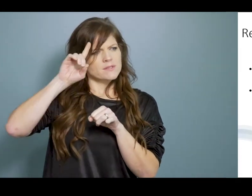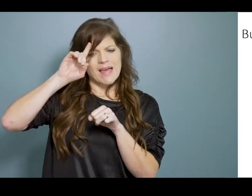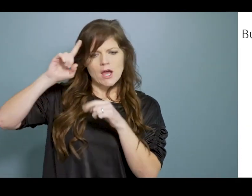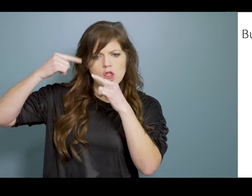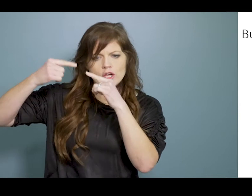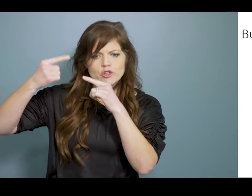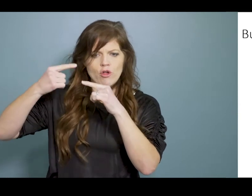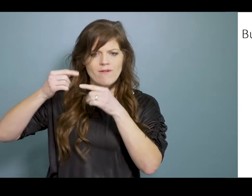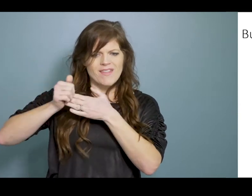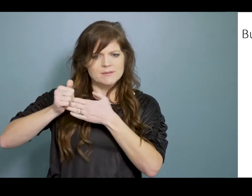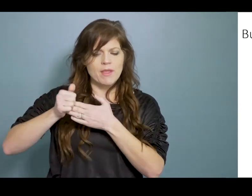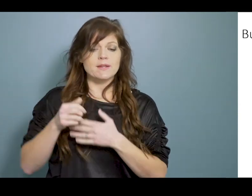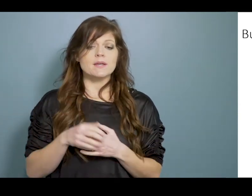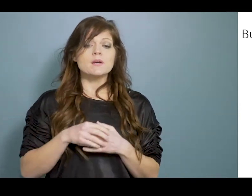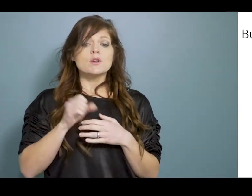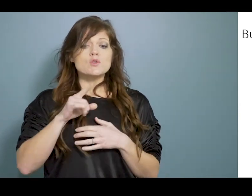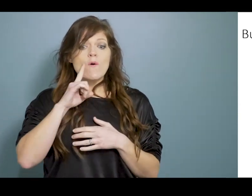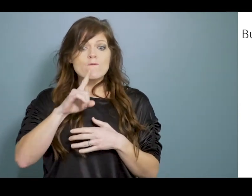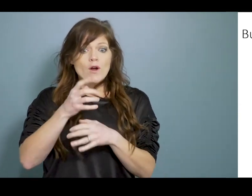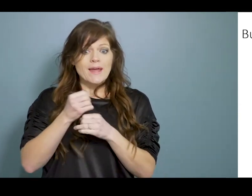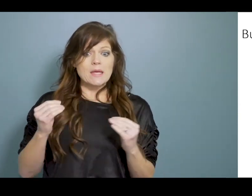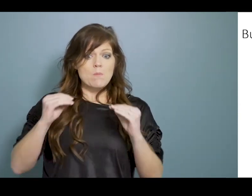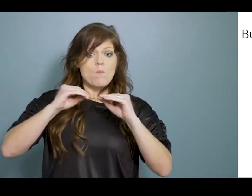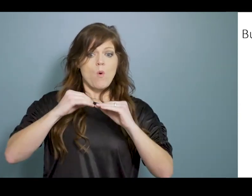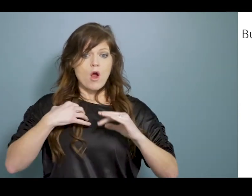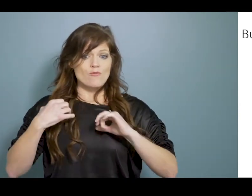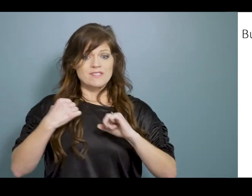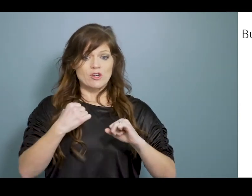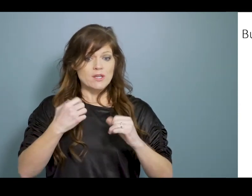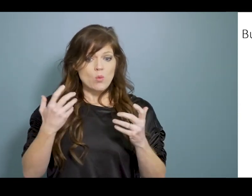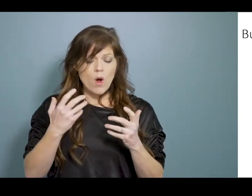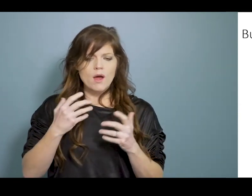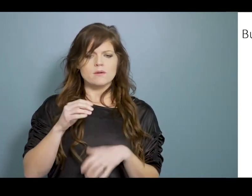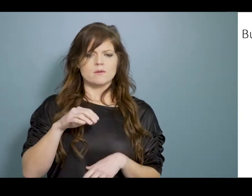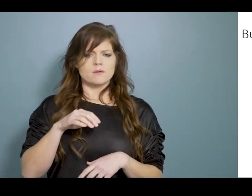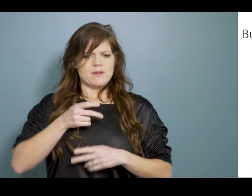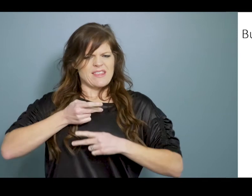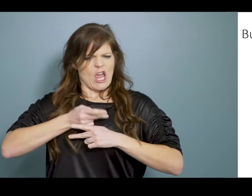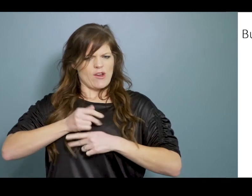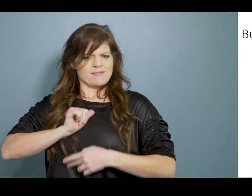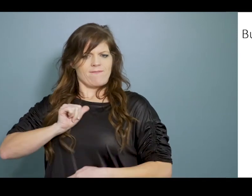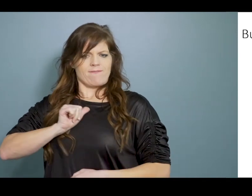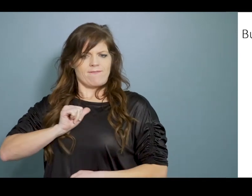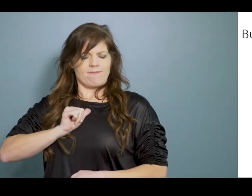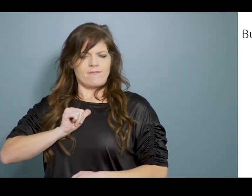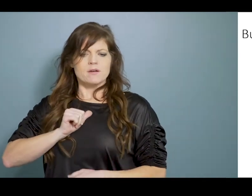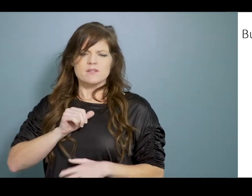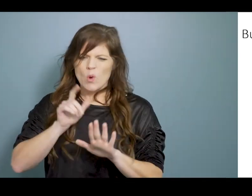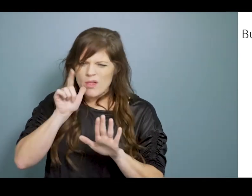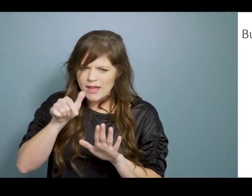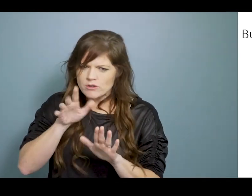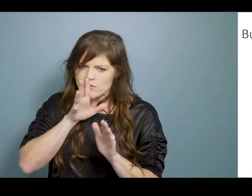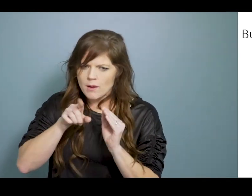some of the things that we think about are caring for the self. So we're going to talk about self-care in a